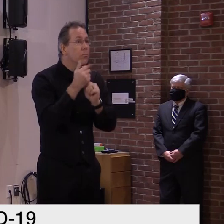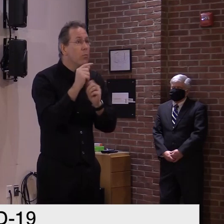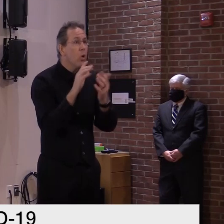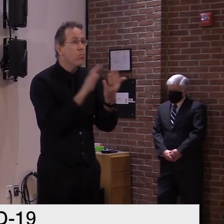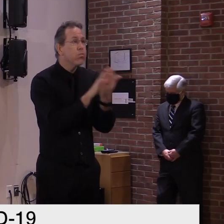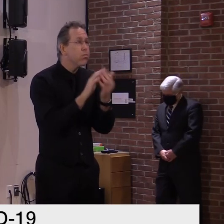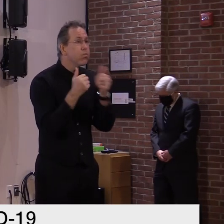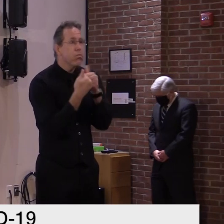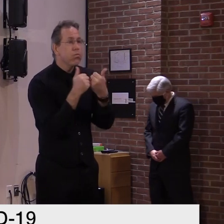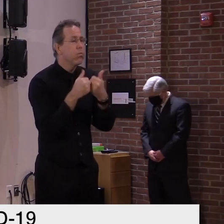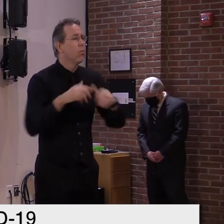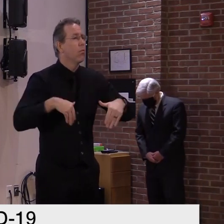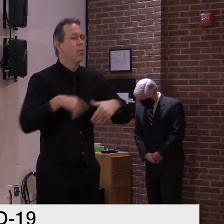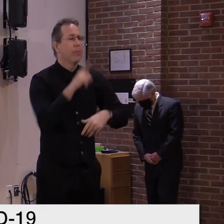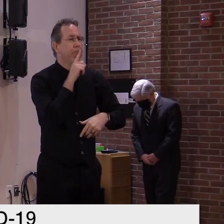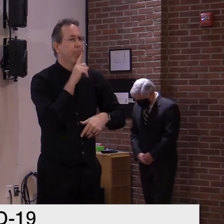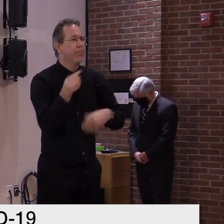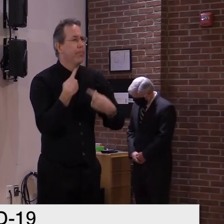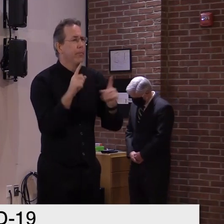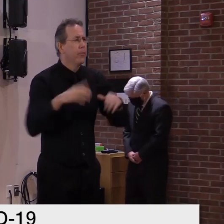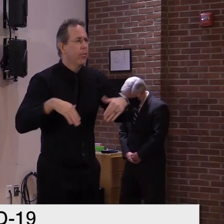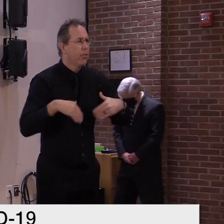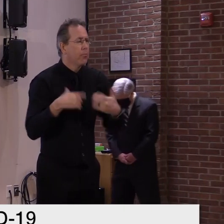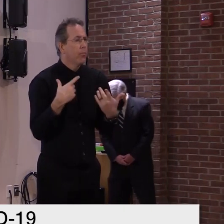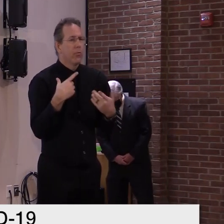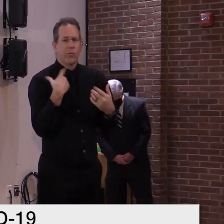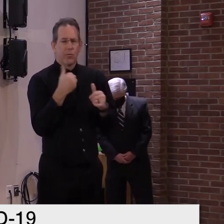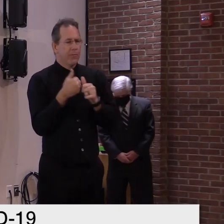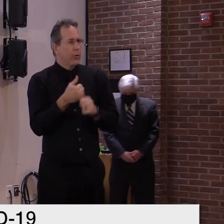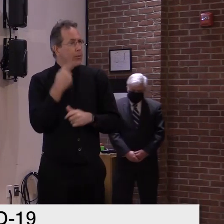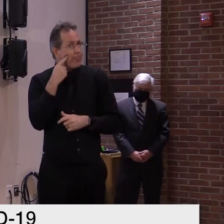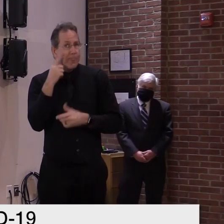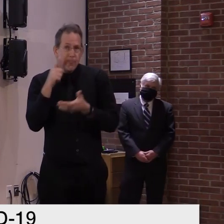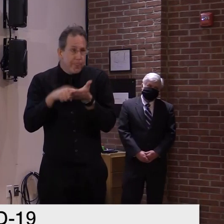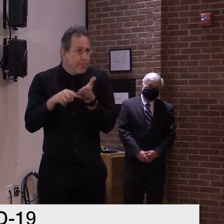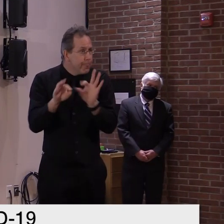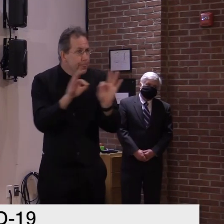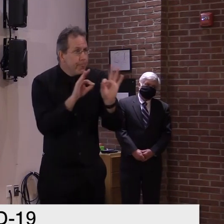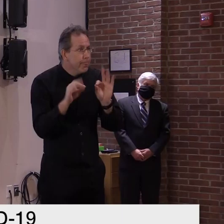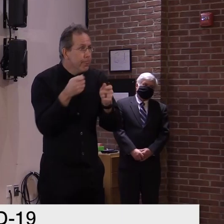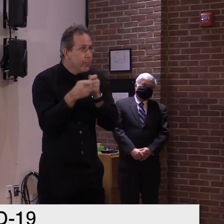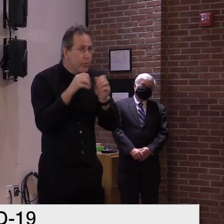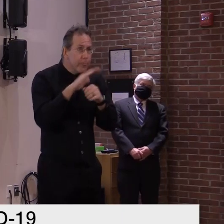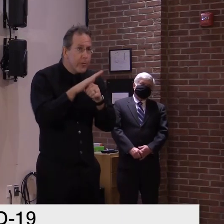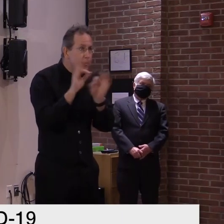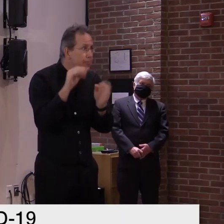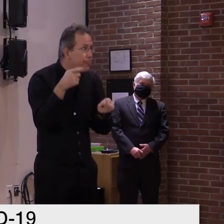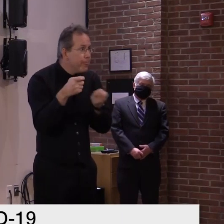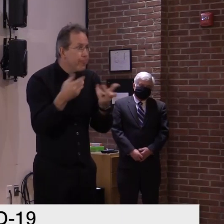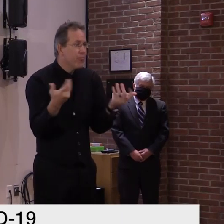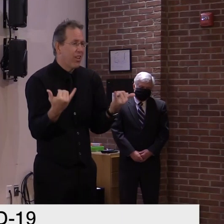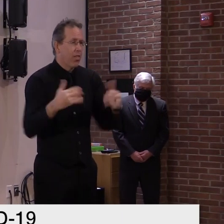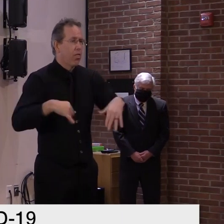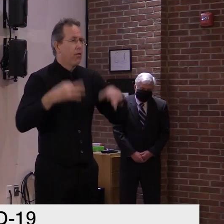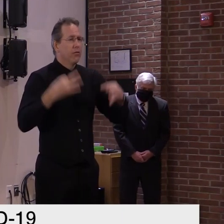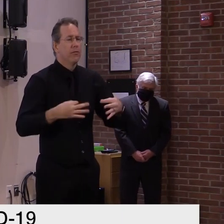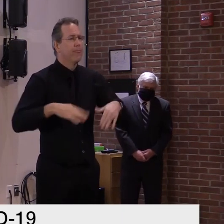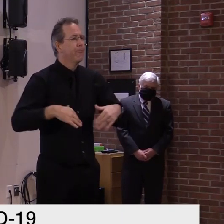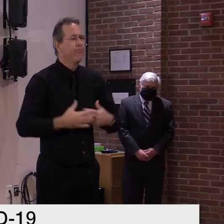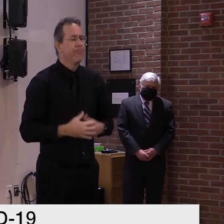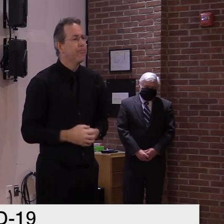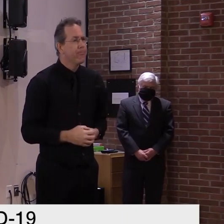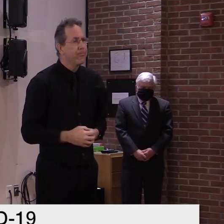tells us, and then we'll make determinations along the way as to when we will go to the next phase in terms of sports.